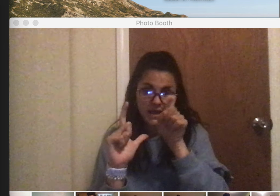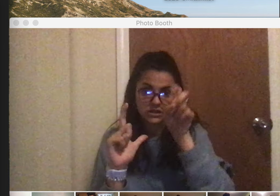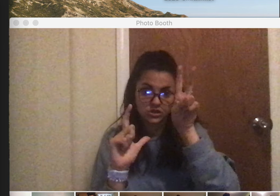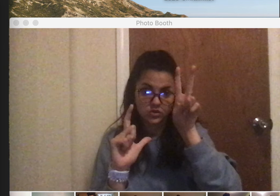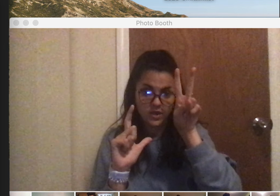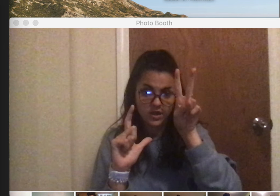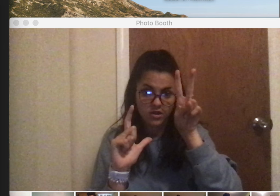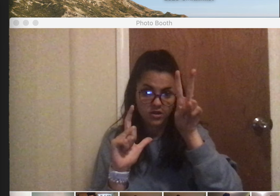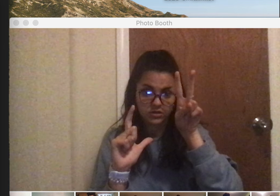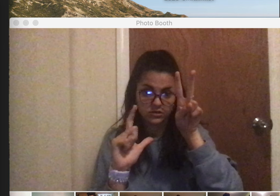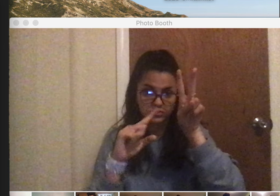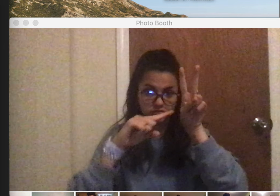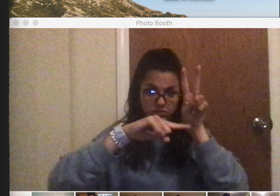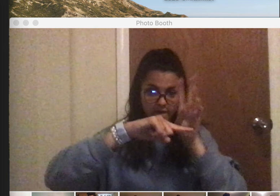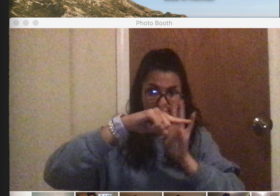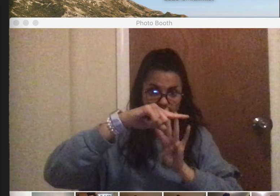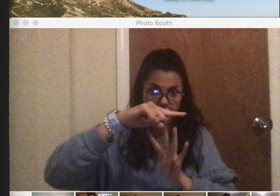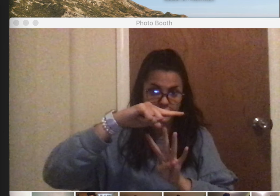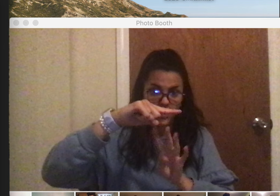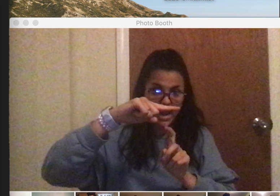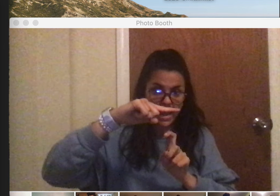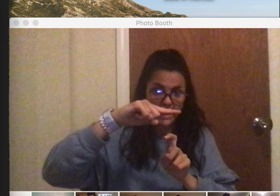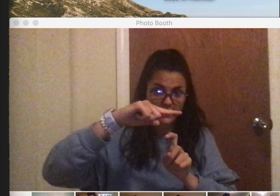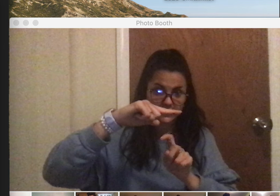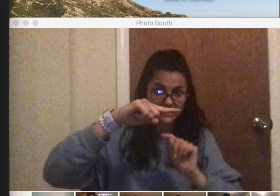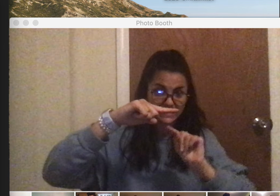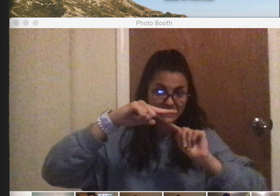And that whole thing is to the negative third power.